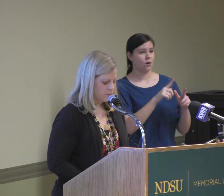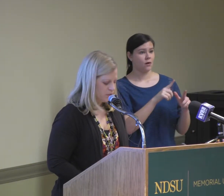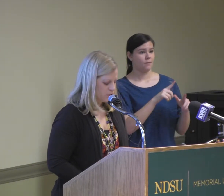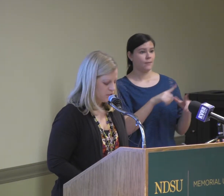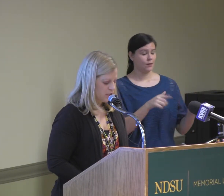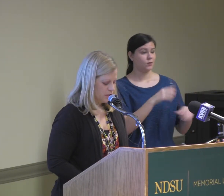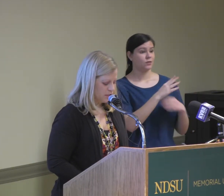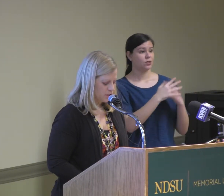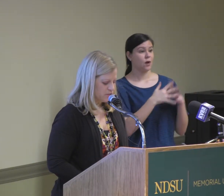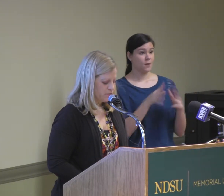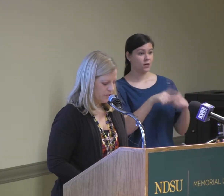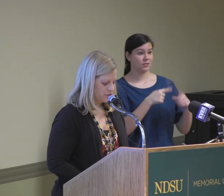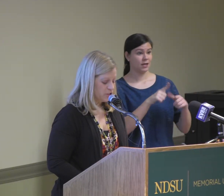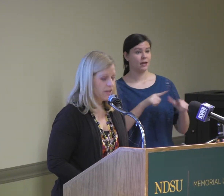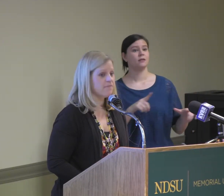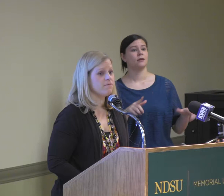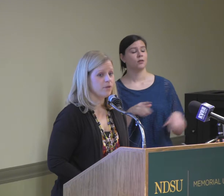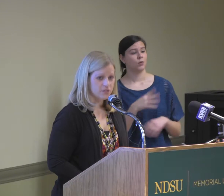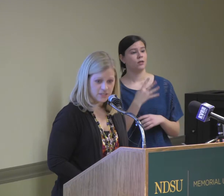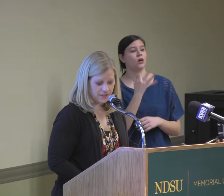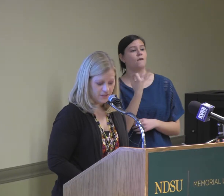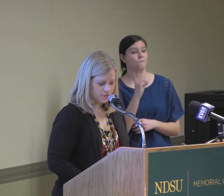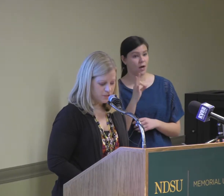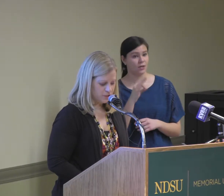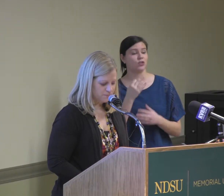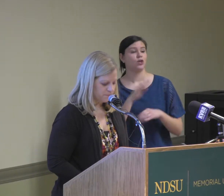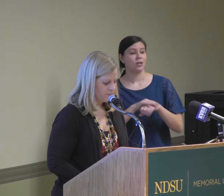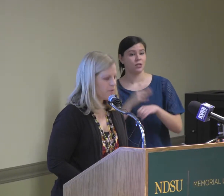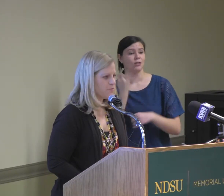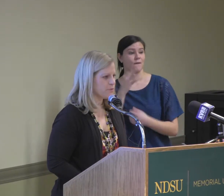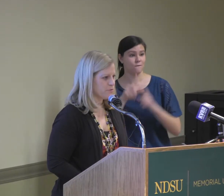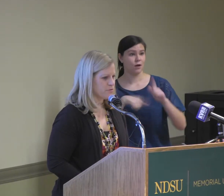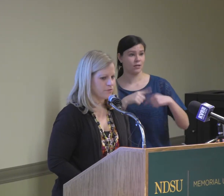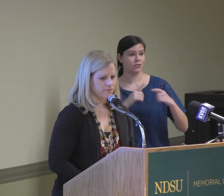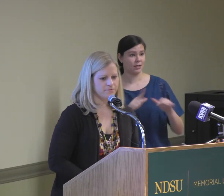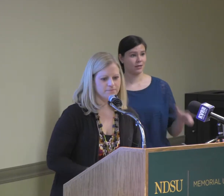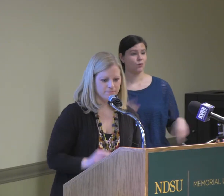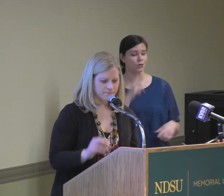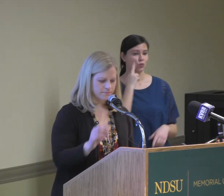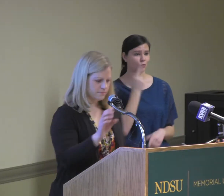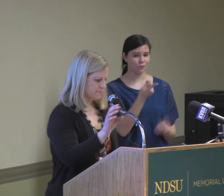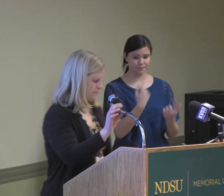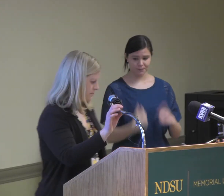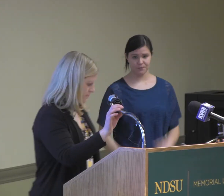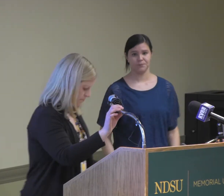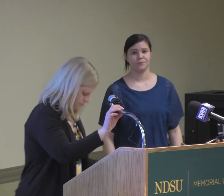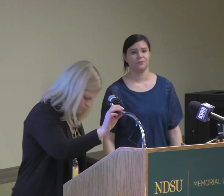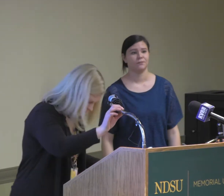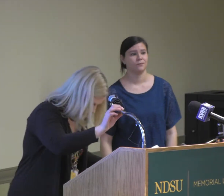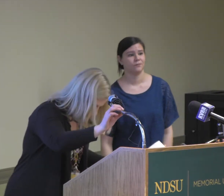Sign Language, English, French, and French Sign Language. Ruth.